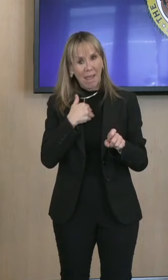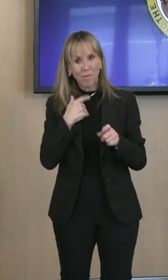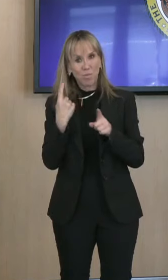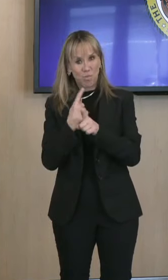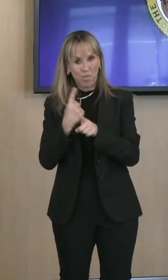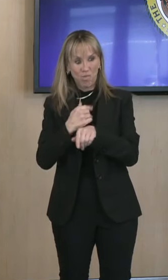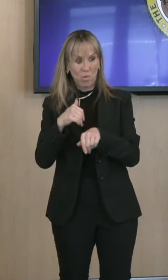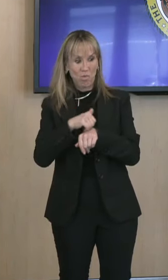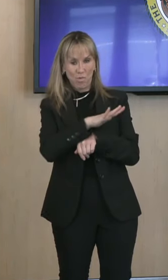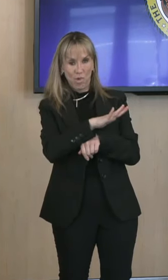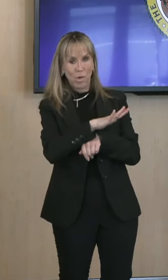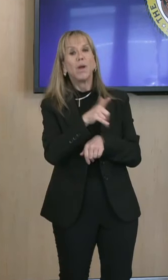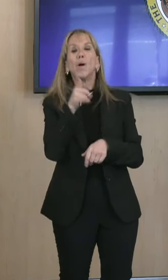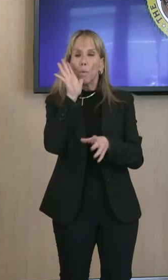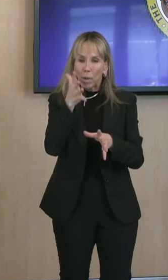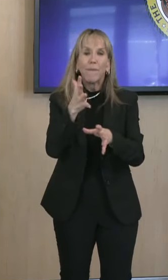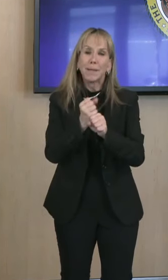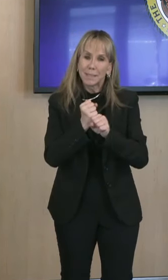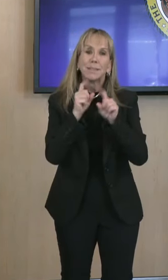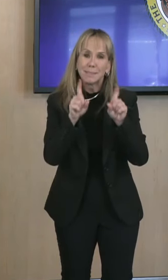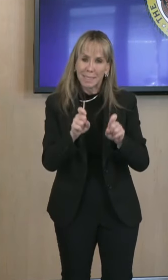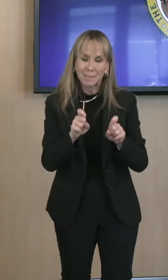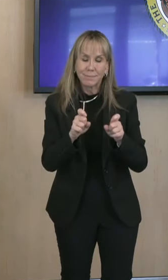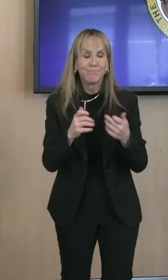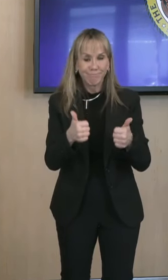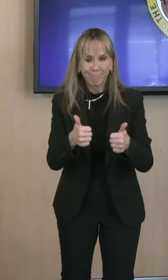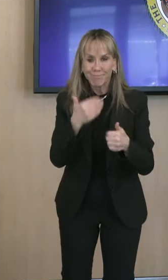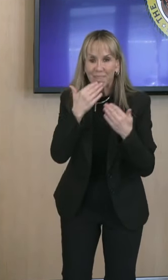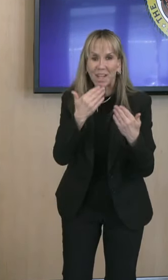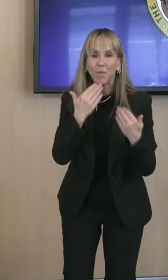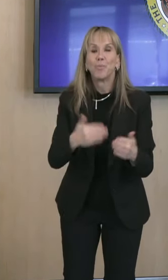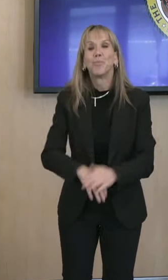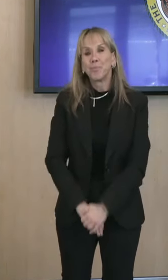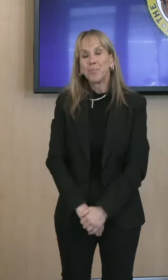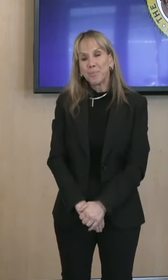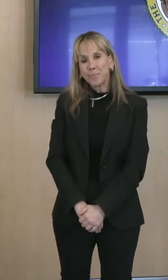one will receive one. Thank you very much.